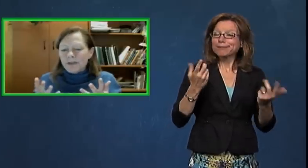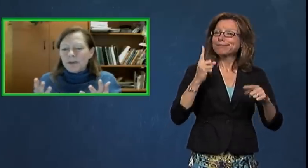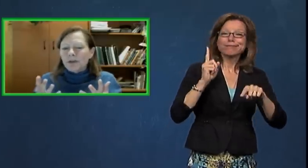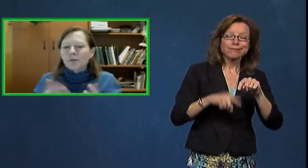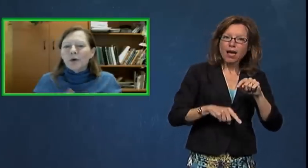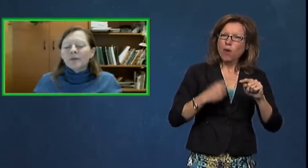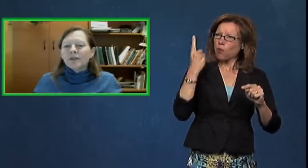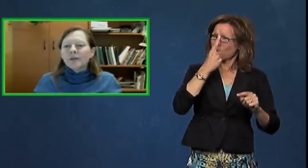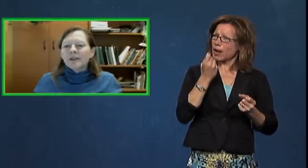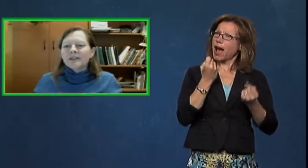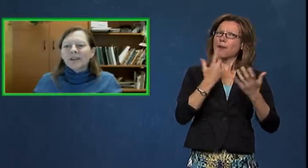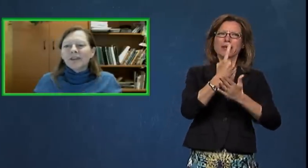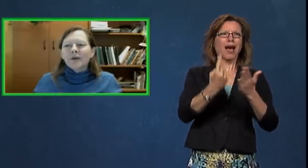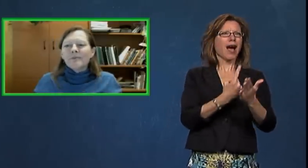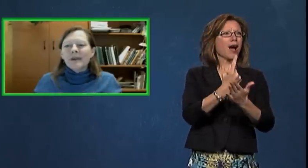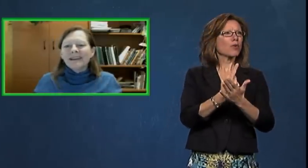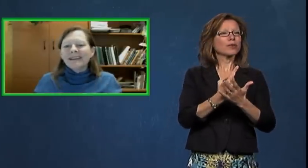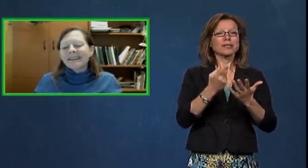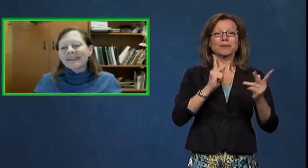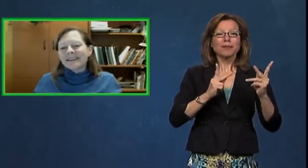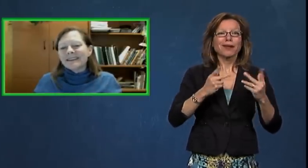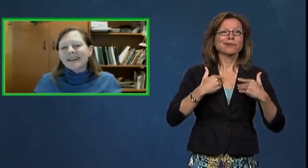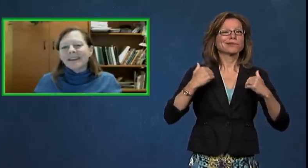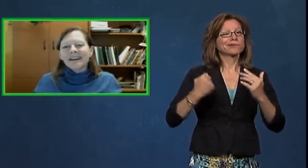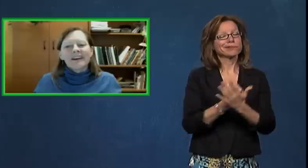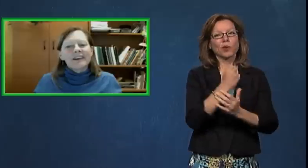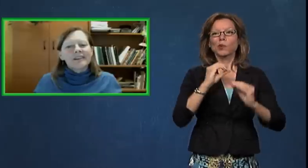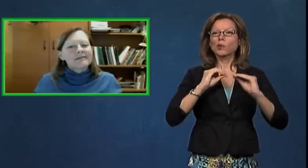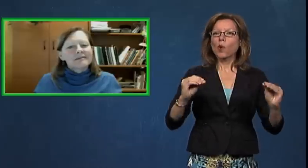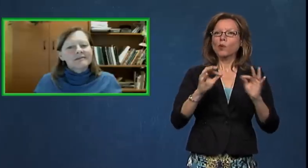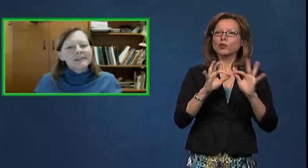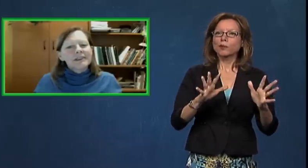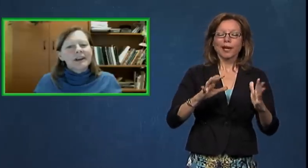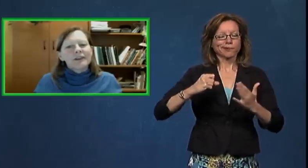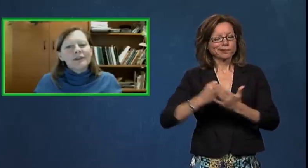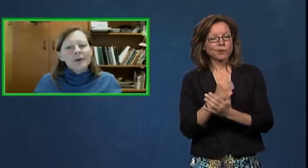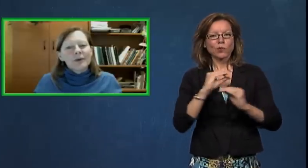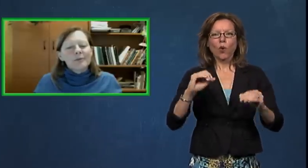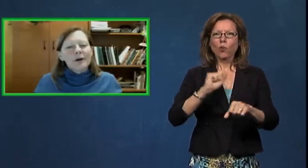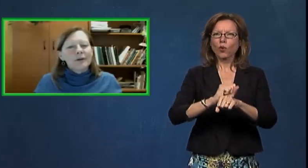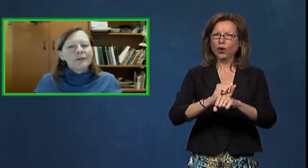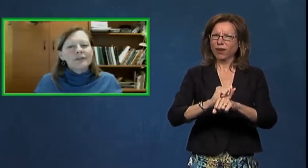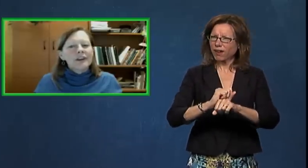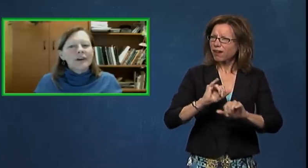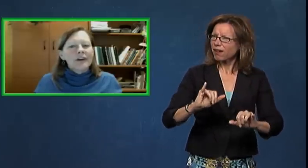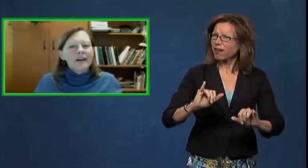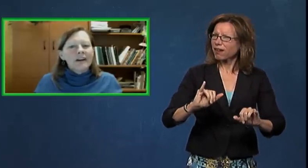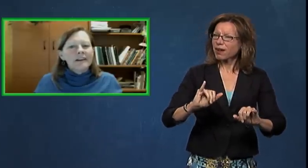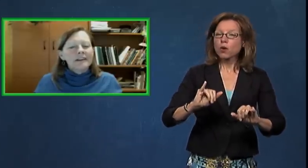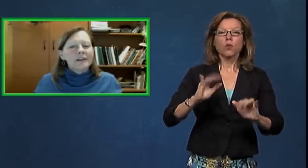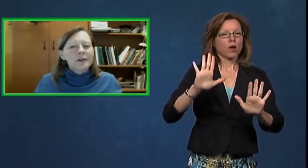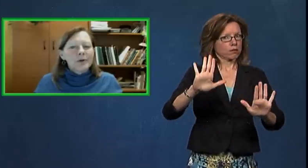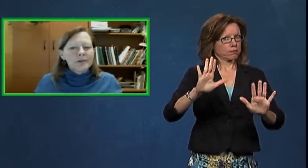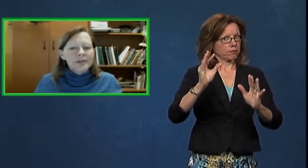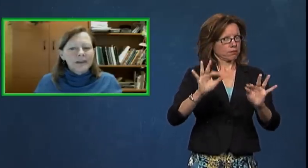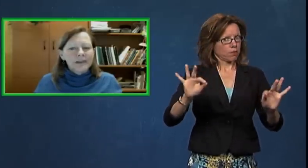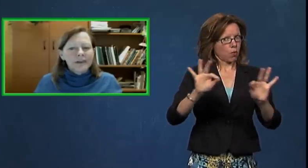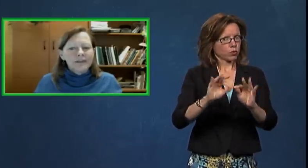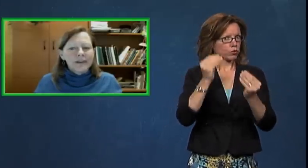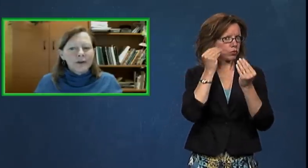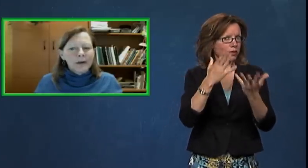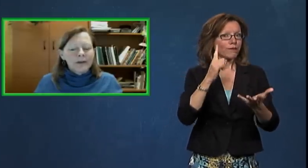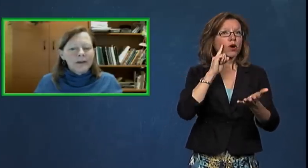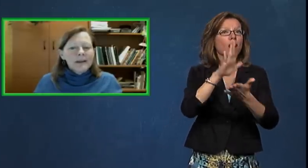This is a good moment for me to say there are many things that are really unknown about VRI in the